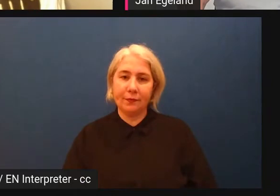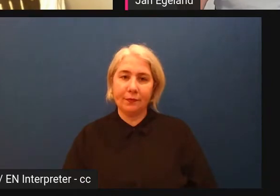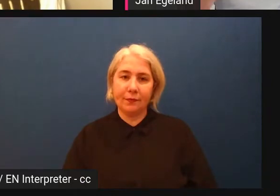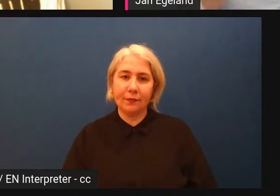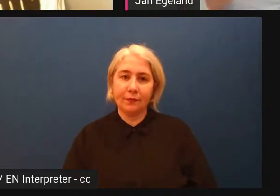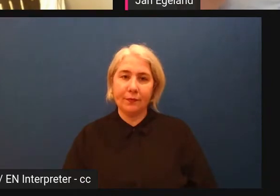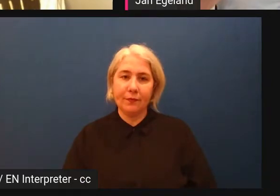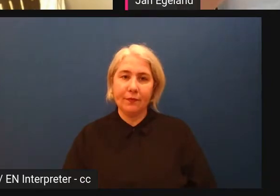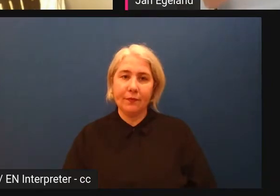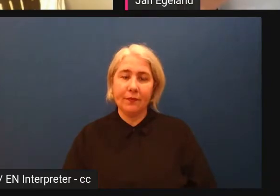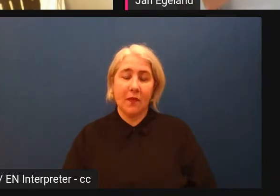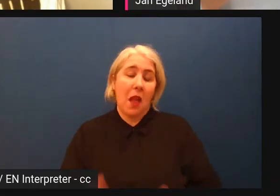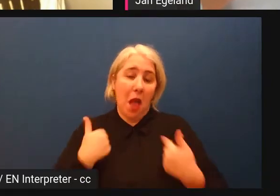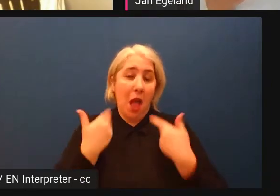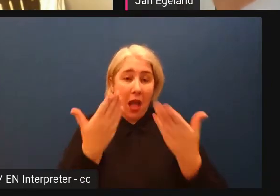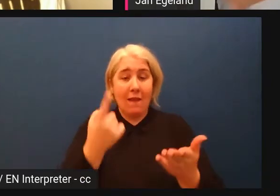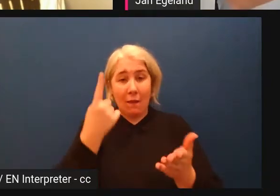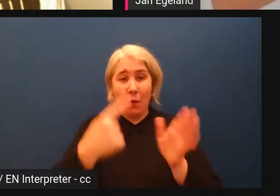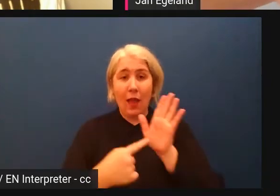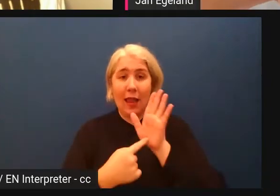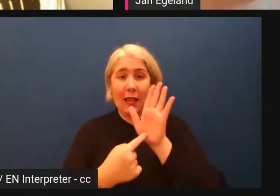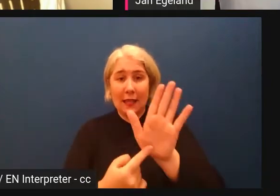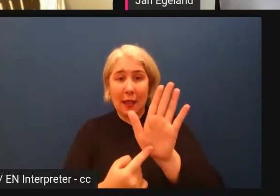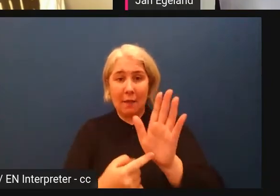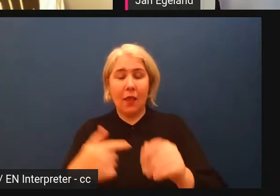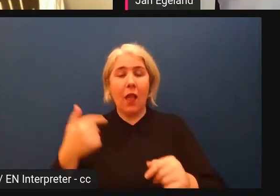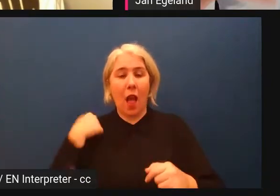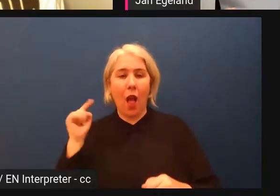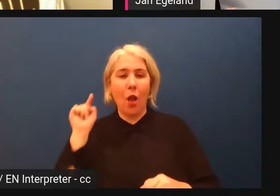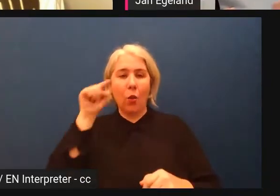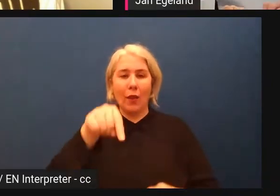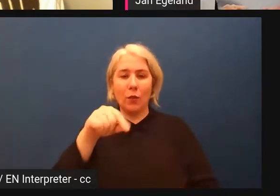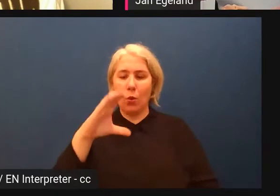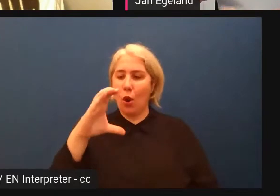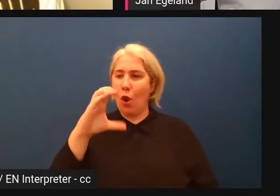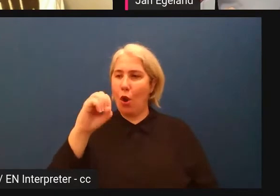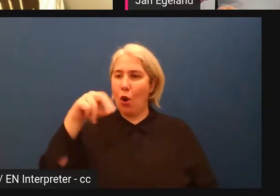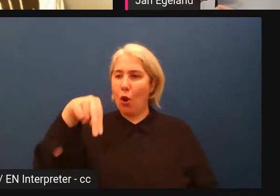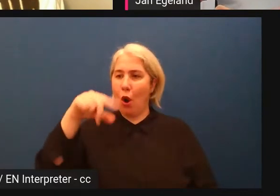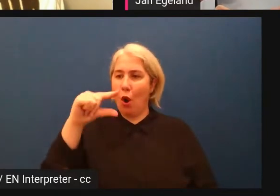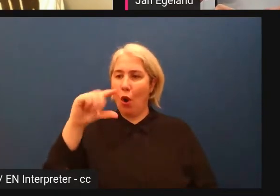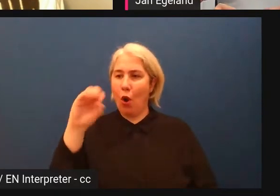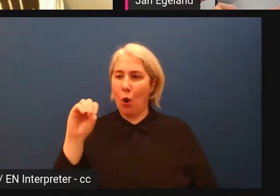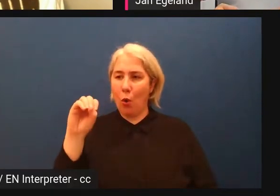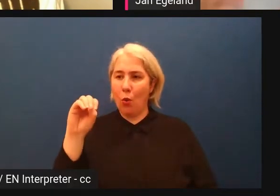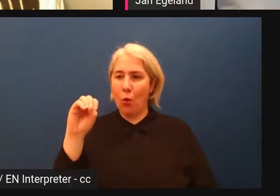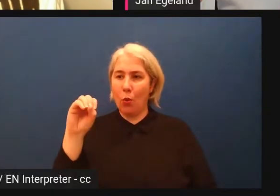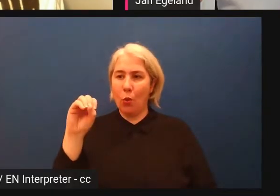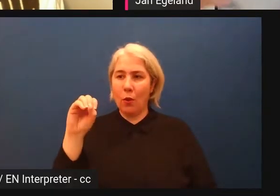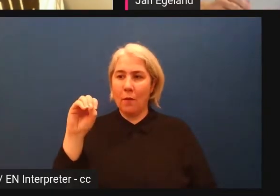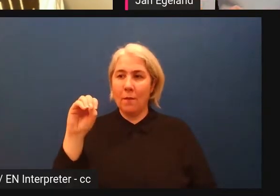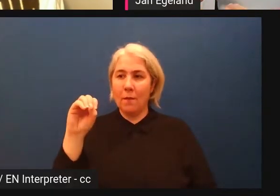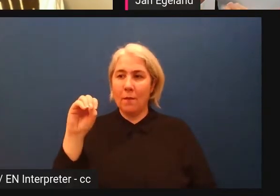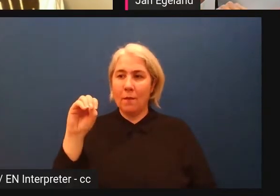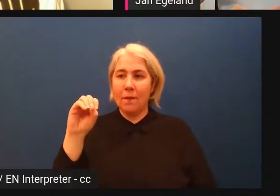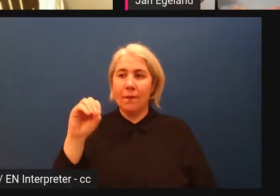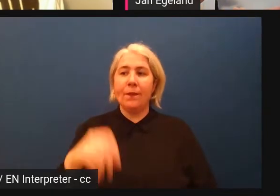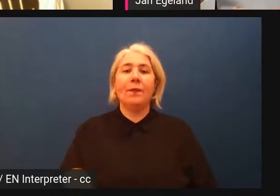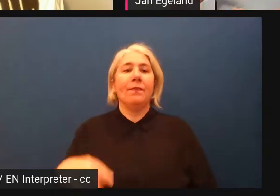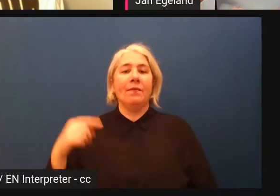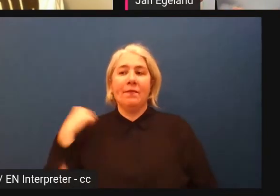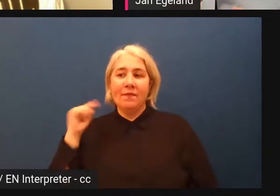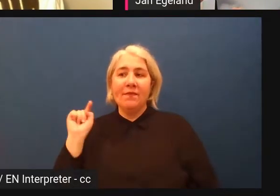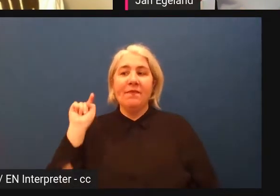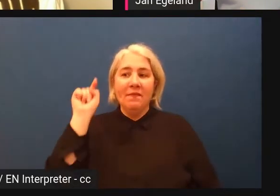it. One example, I was also in Congo when the volcano erupted by